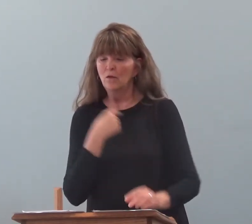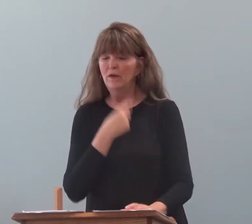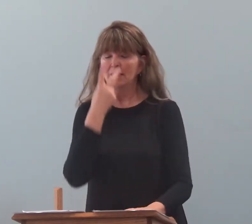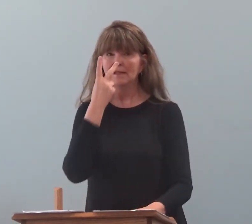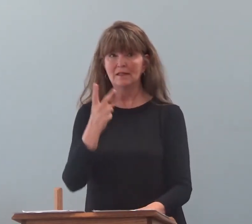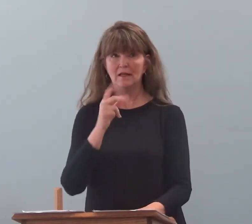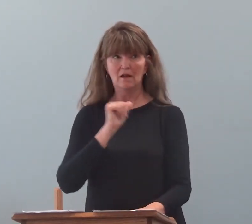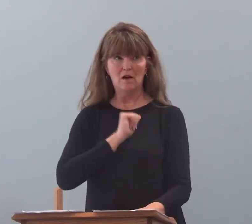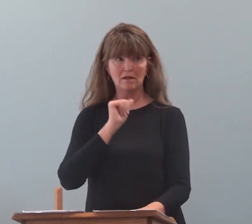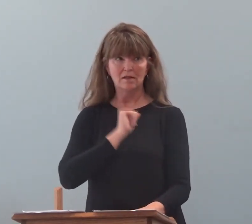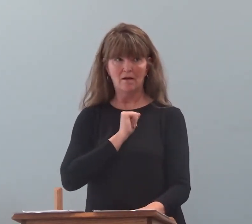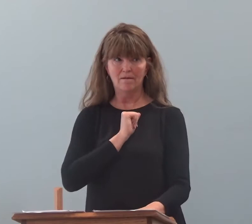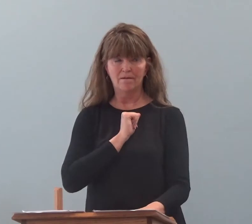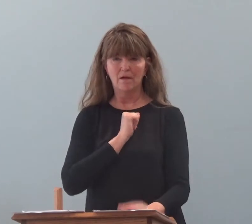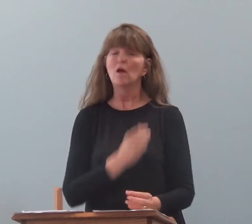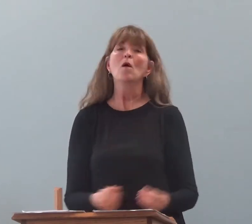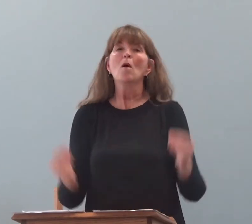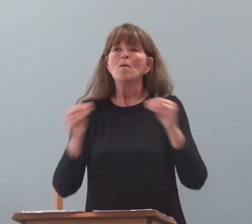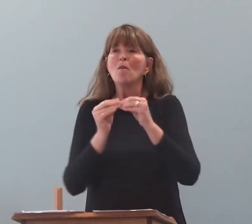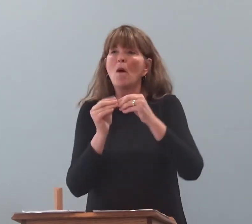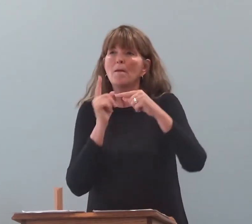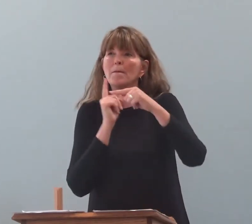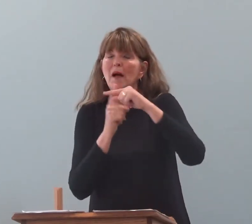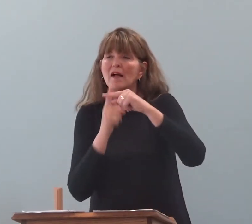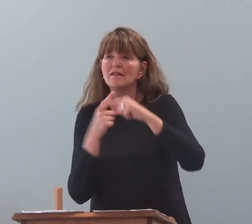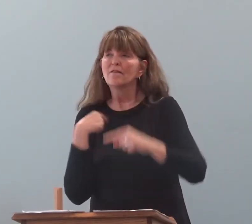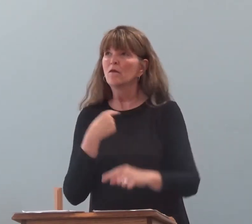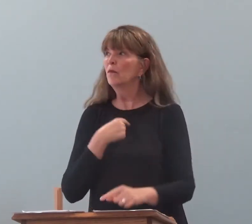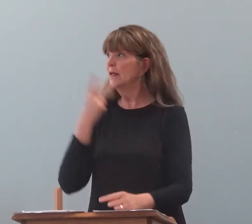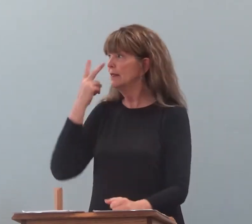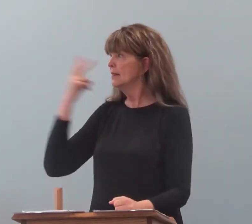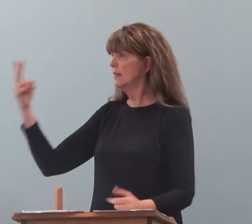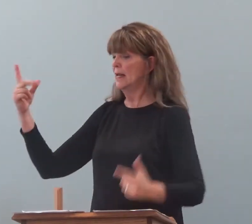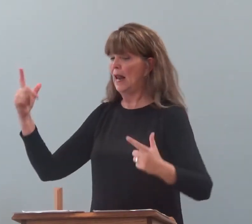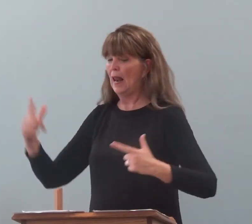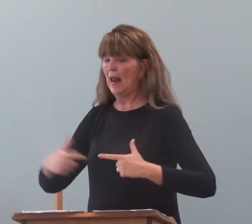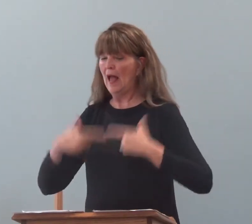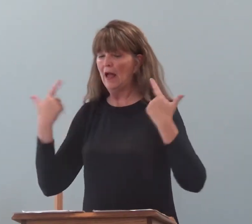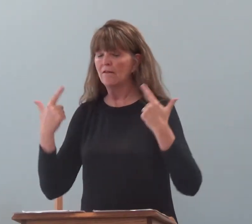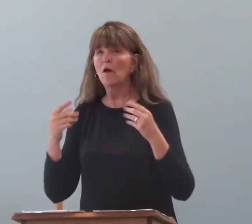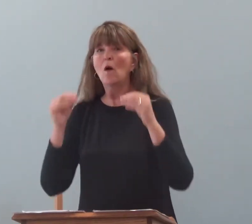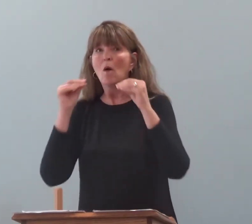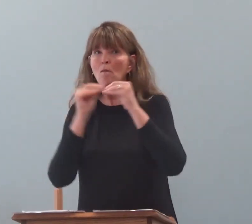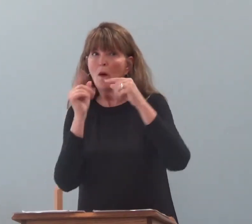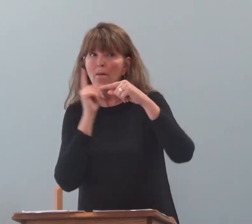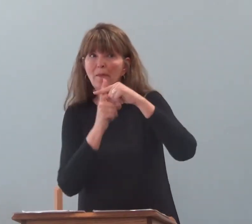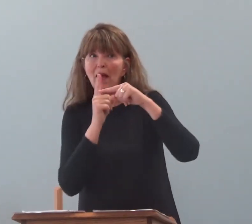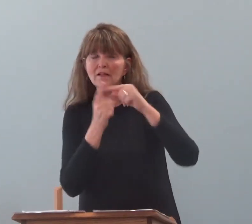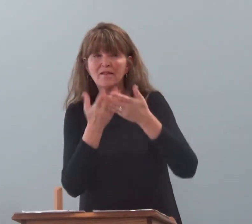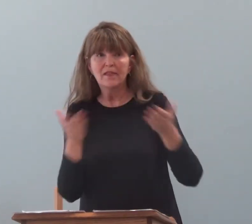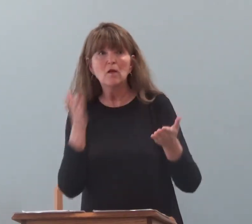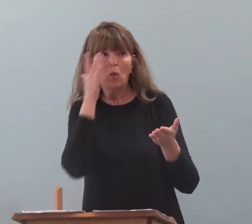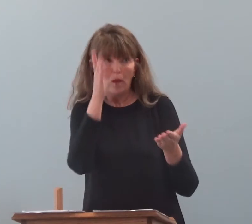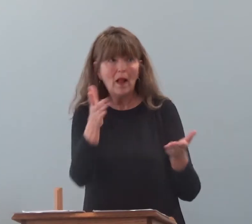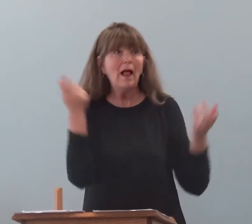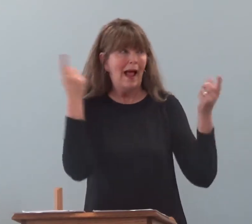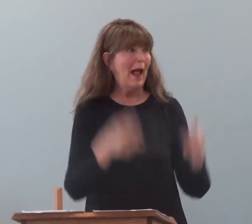that the more positive traits we see in ourselves, the more positively we see life, and the more